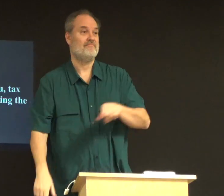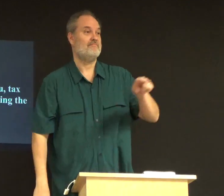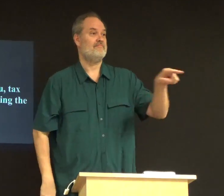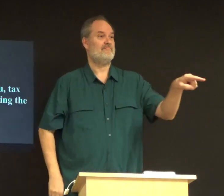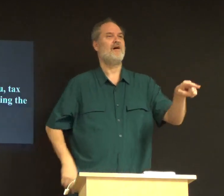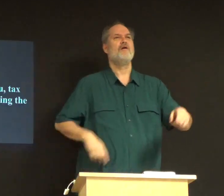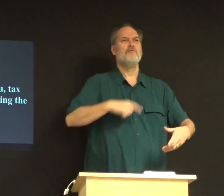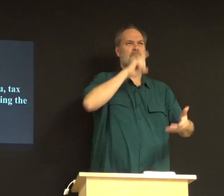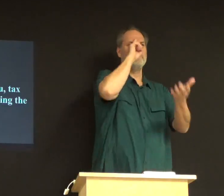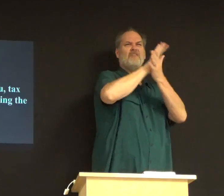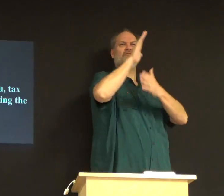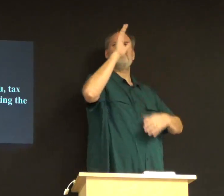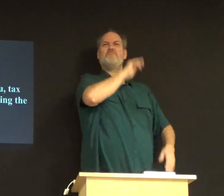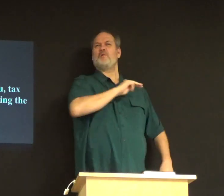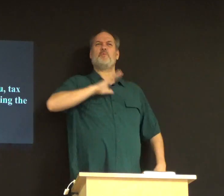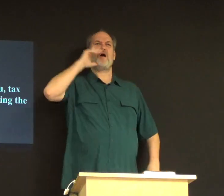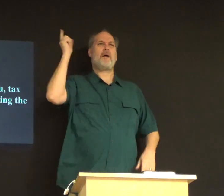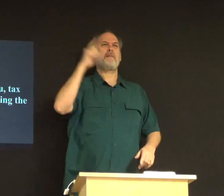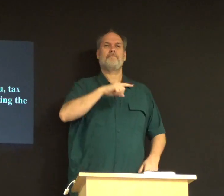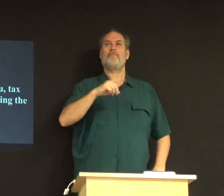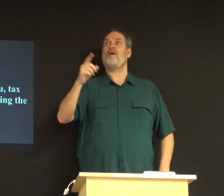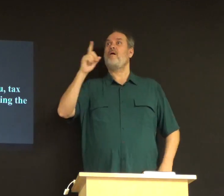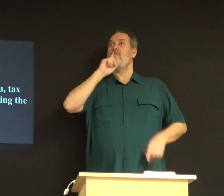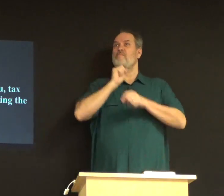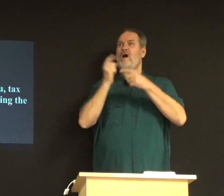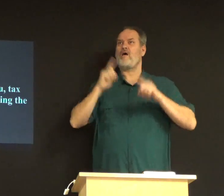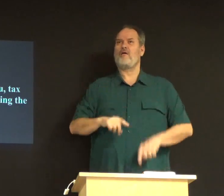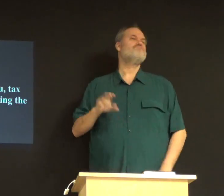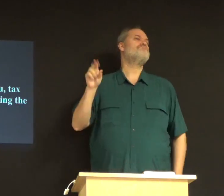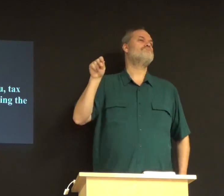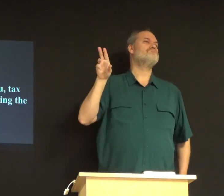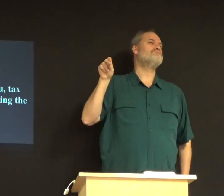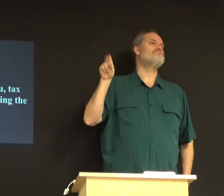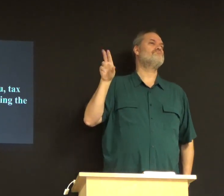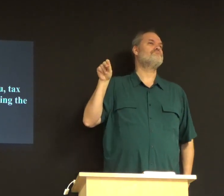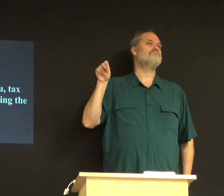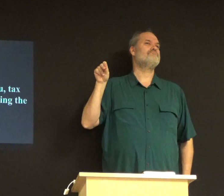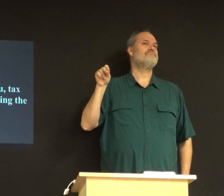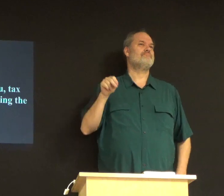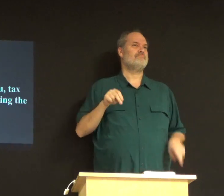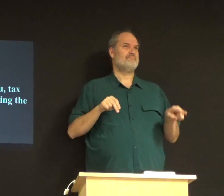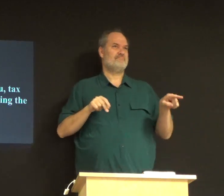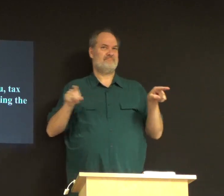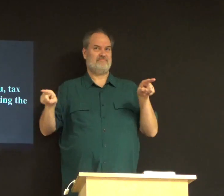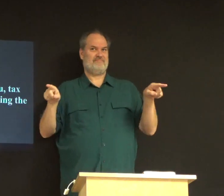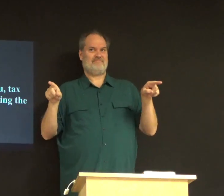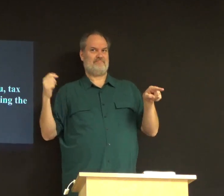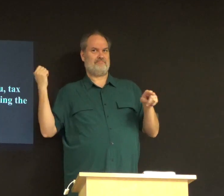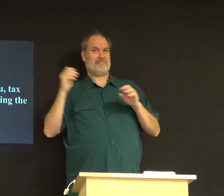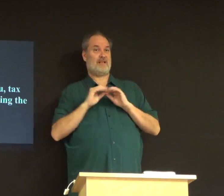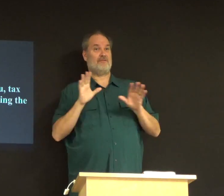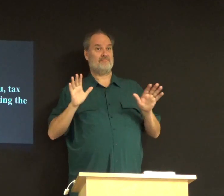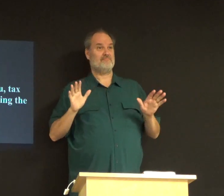And the first time, the first he might have said, no, I'm going to do the work of that, but then he did it in the